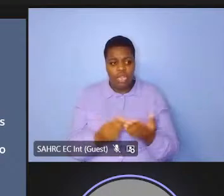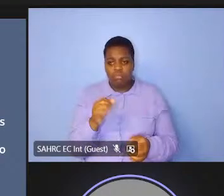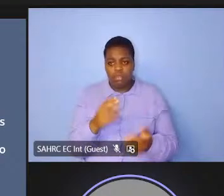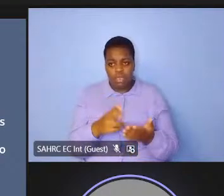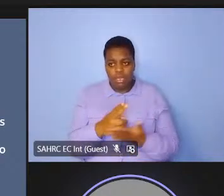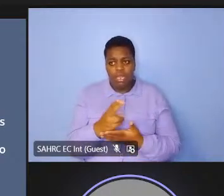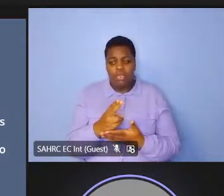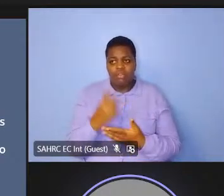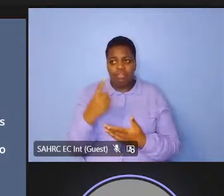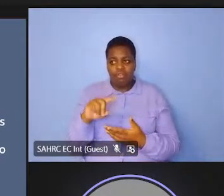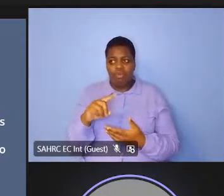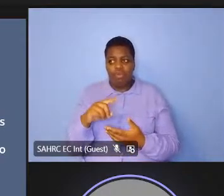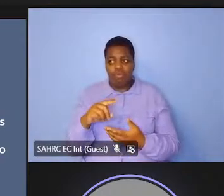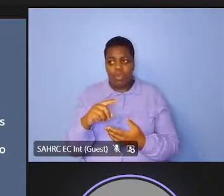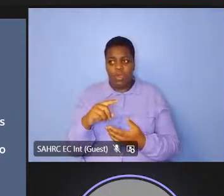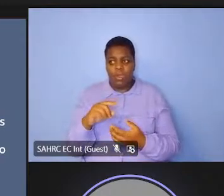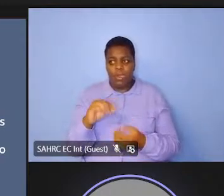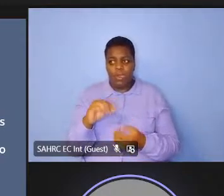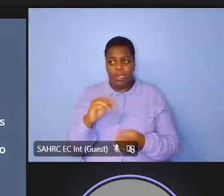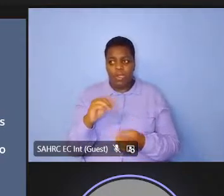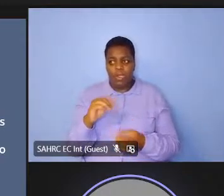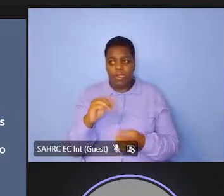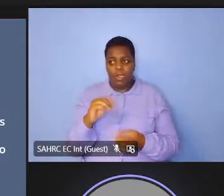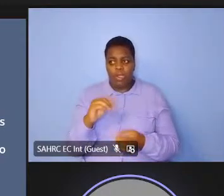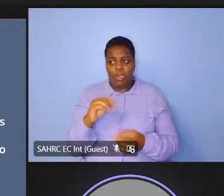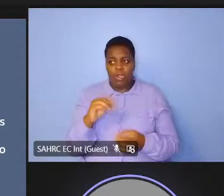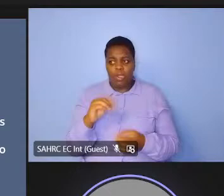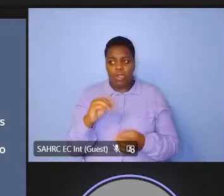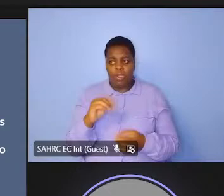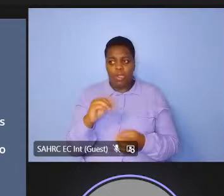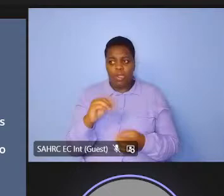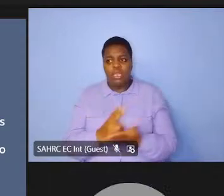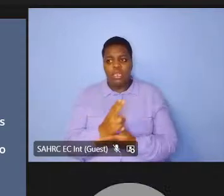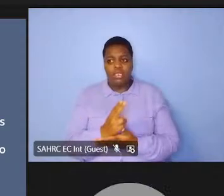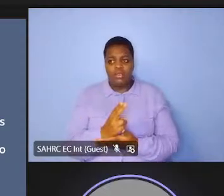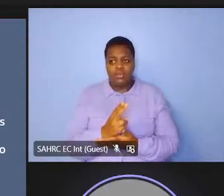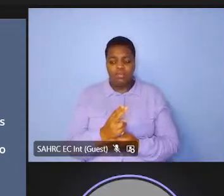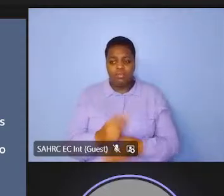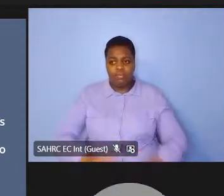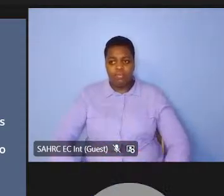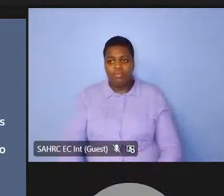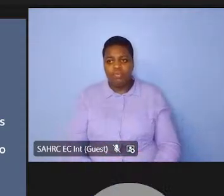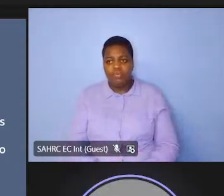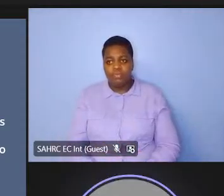of expression and the need to protect their rights as rights holders.